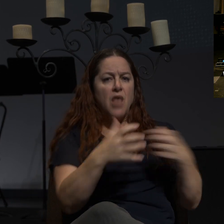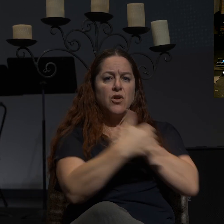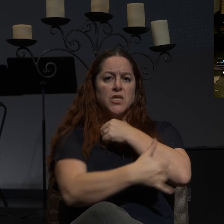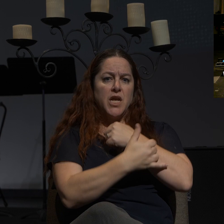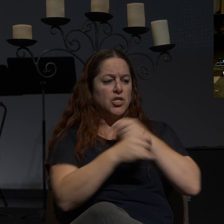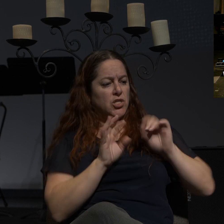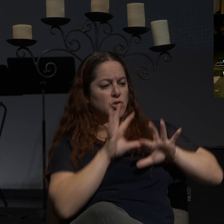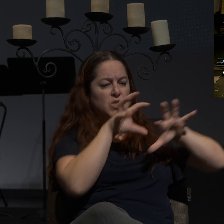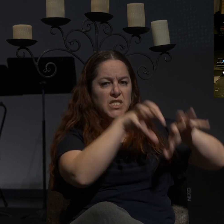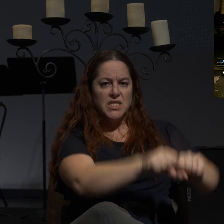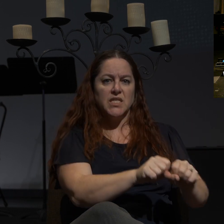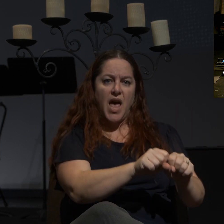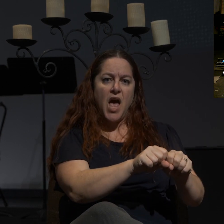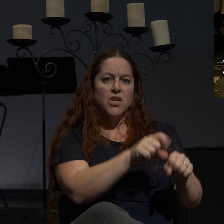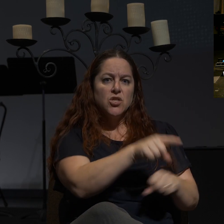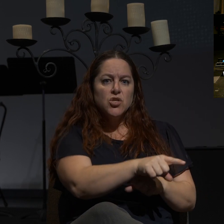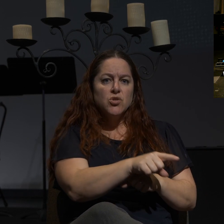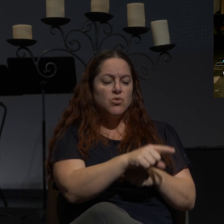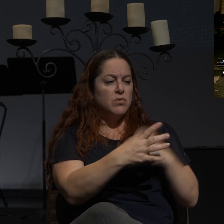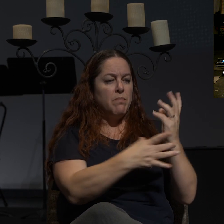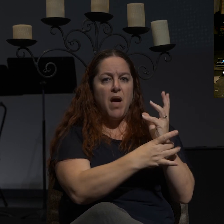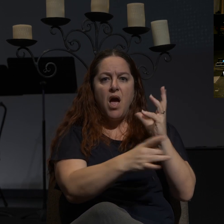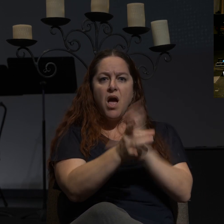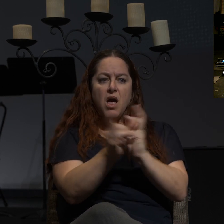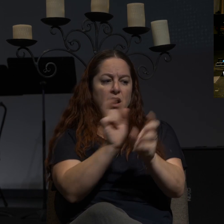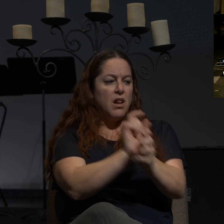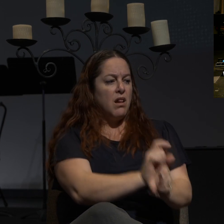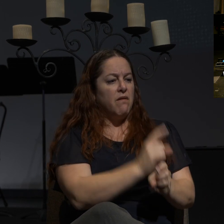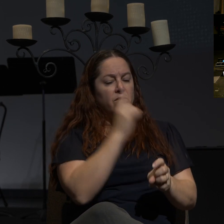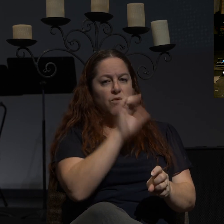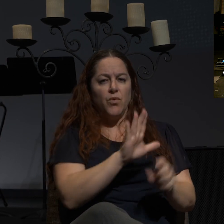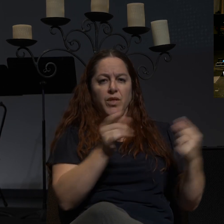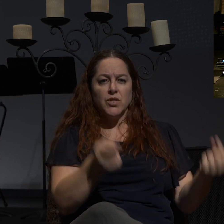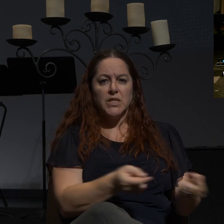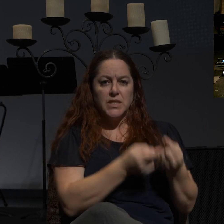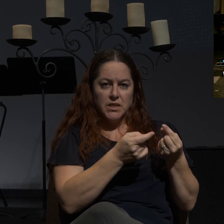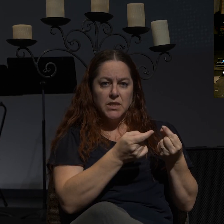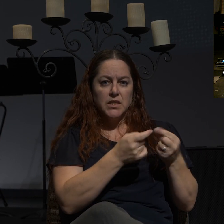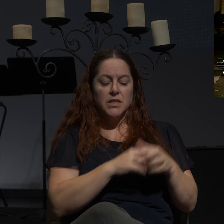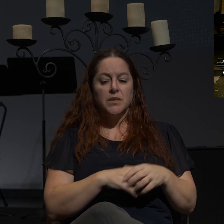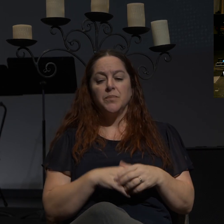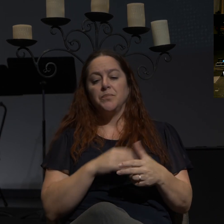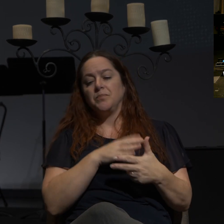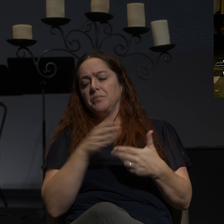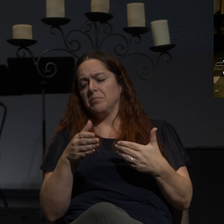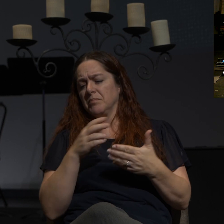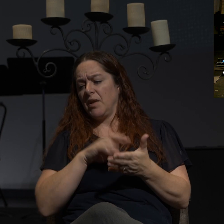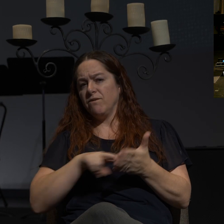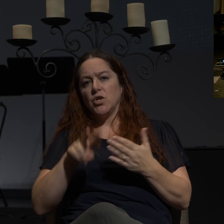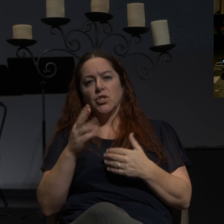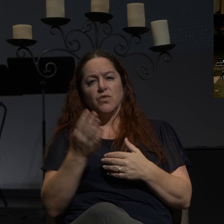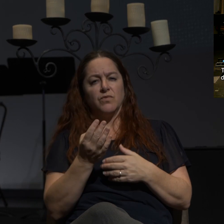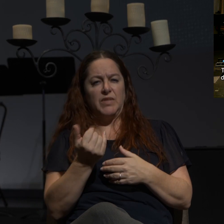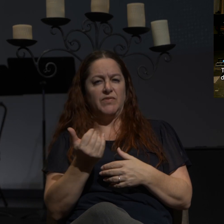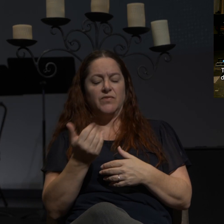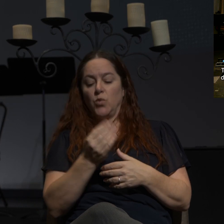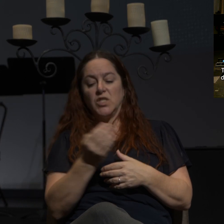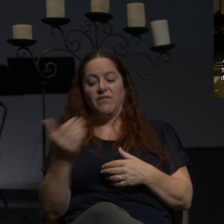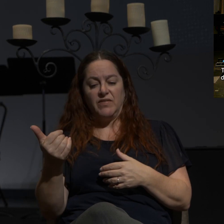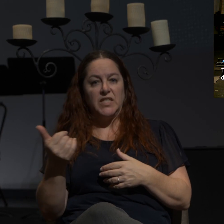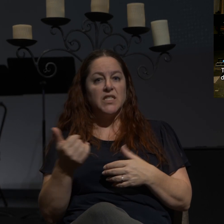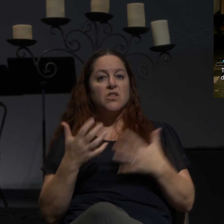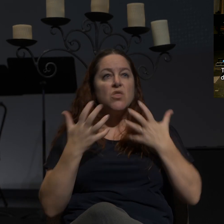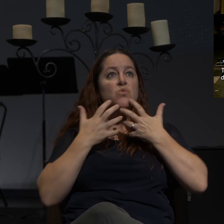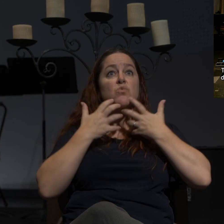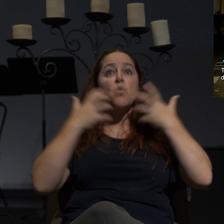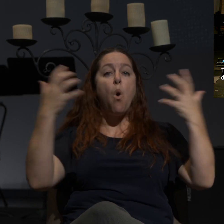to attack them, to bind them in chains for their two sins. A few verses later in 14 and 15, the roar